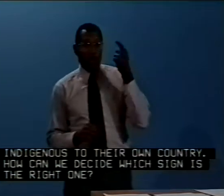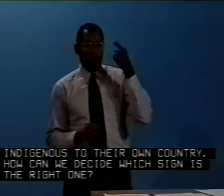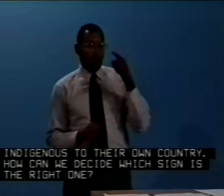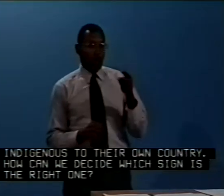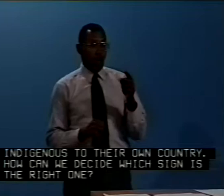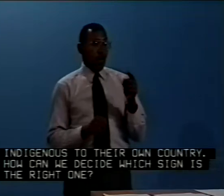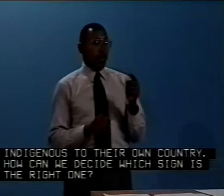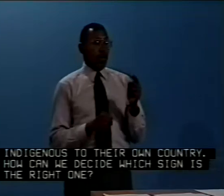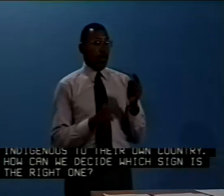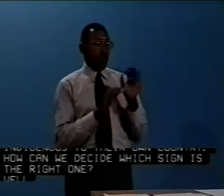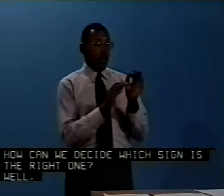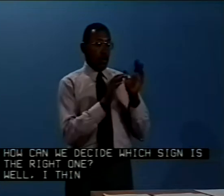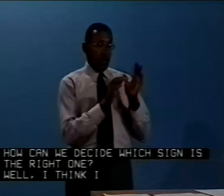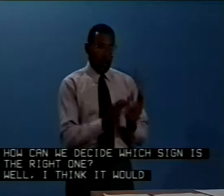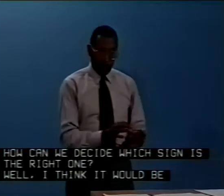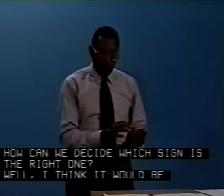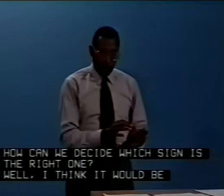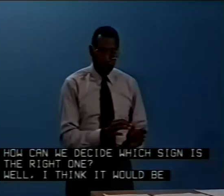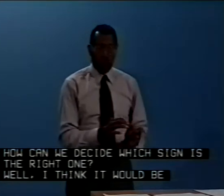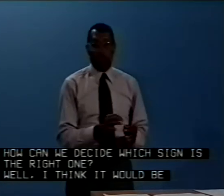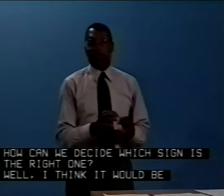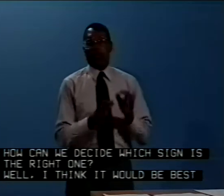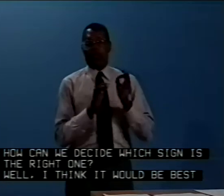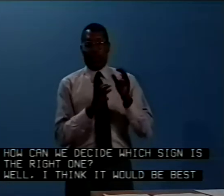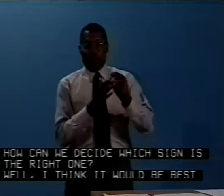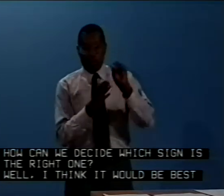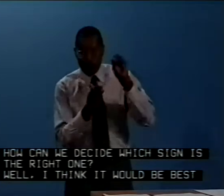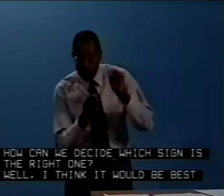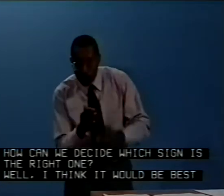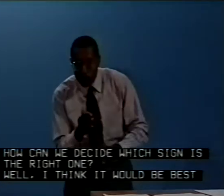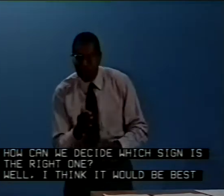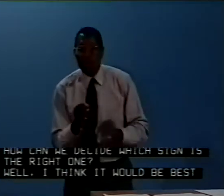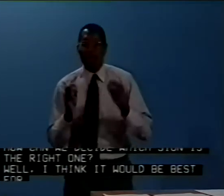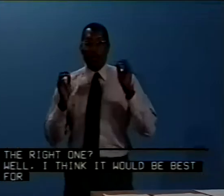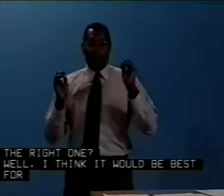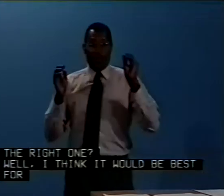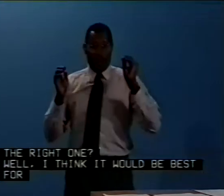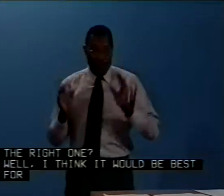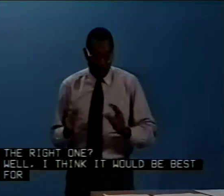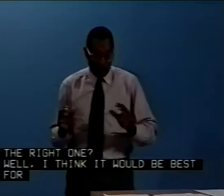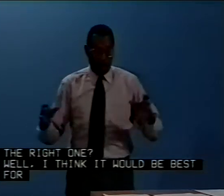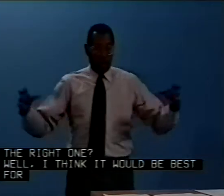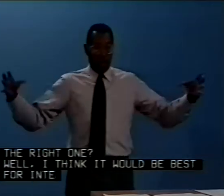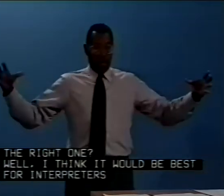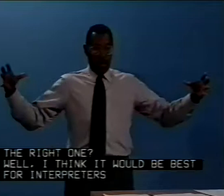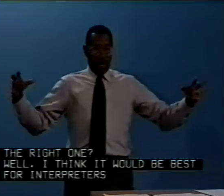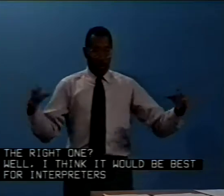best for interpreters, interpreting students, professors,